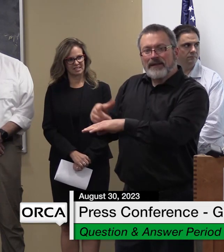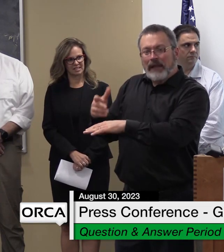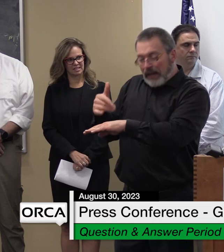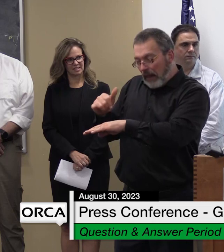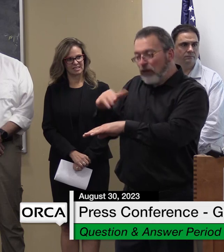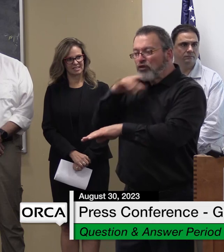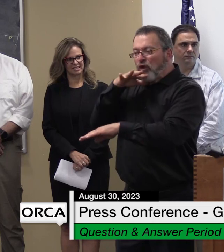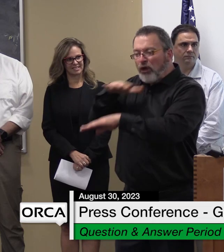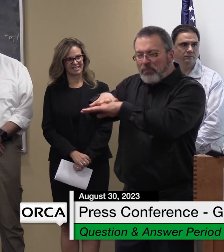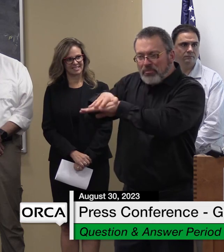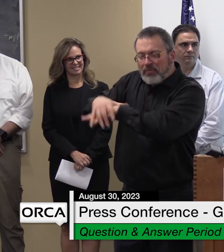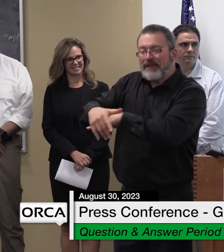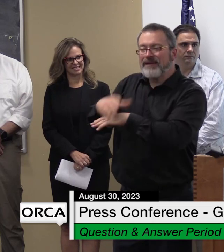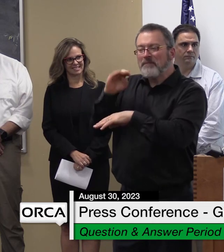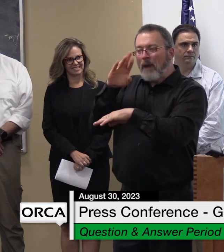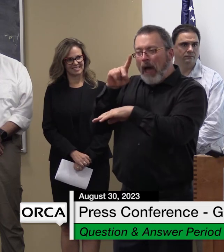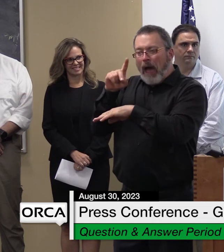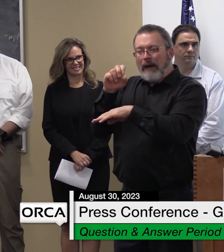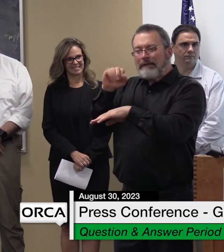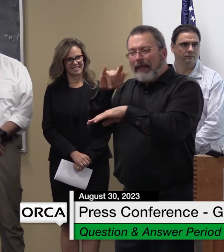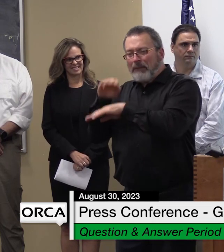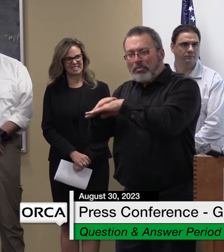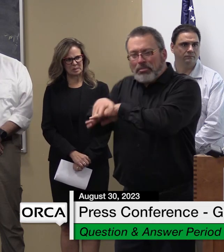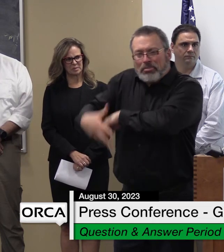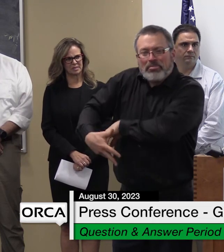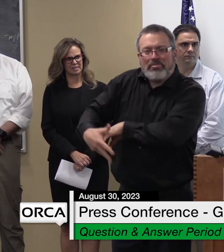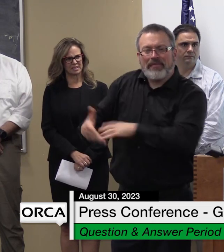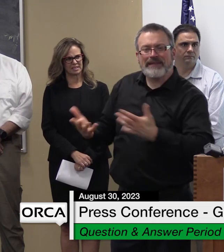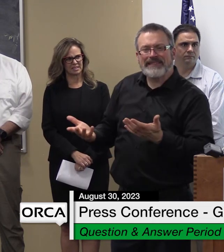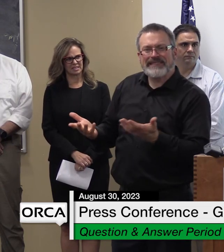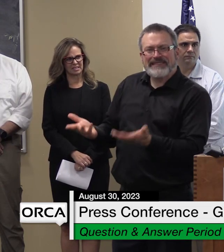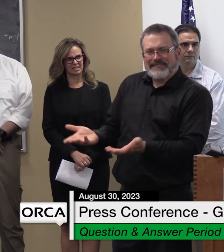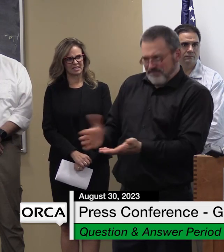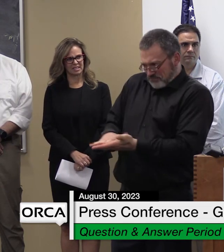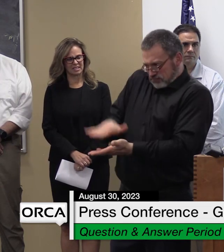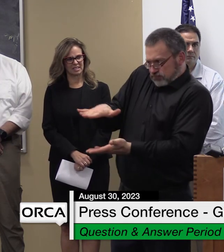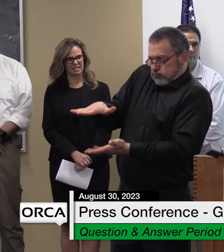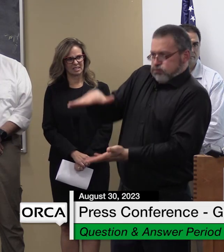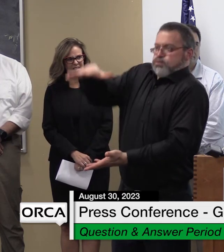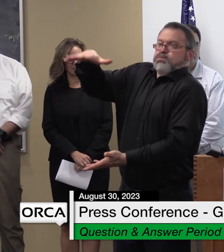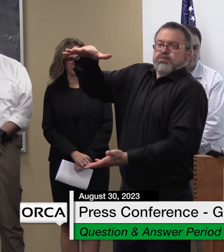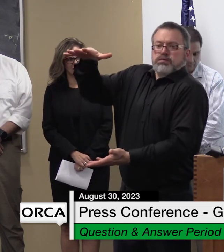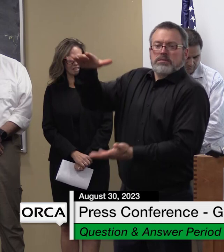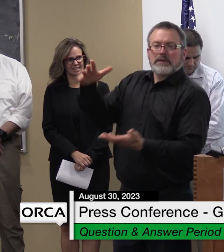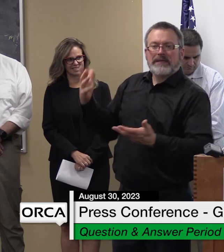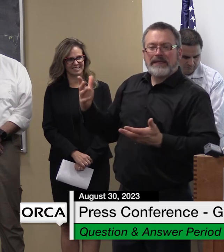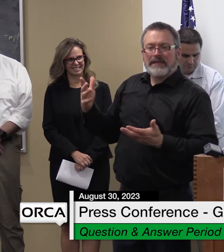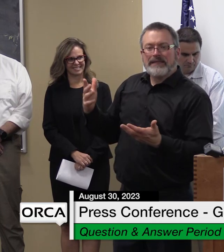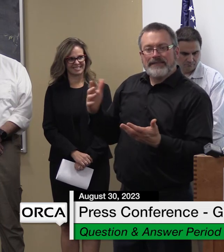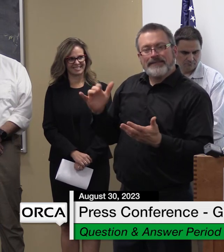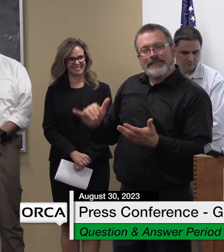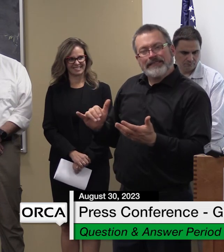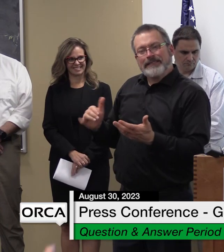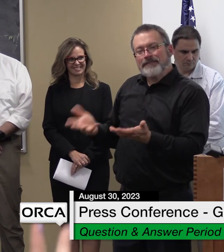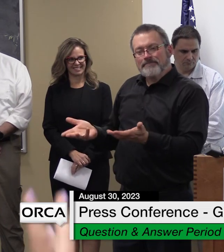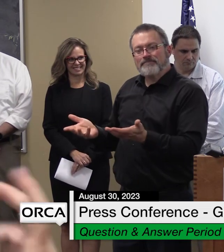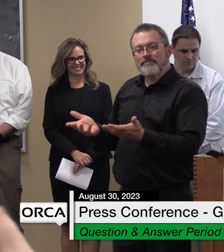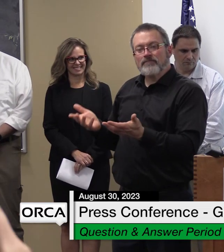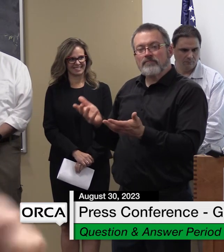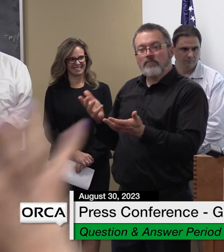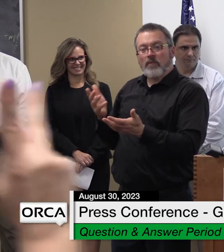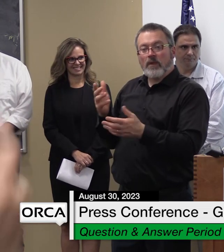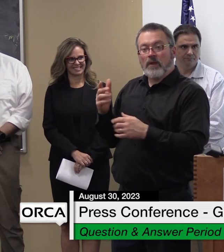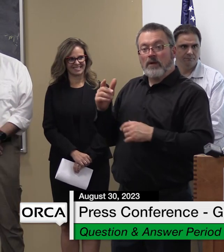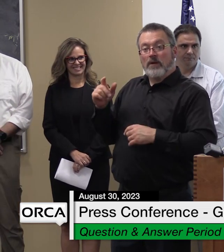them, and some of them are down 8 feet. So you have a giant vacuum truck, a vacuum cleaner